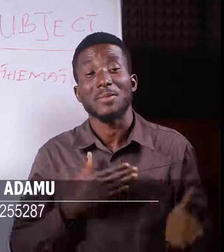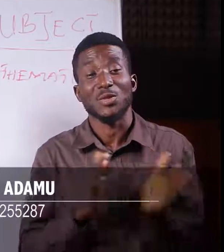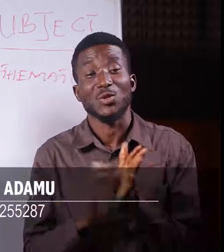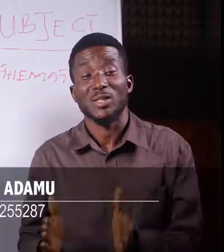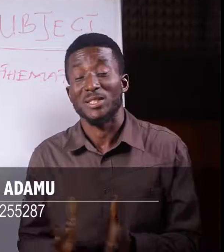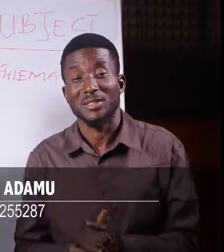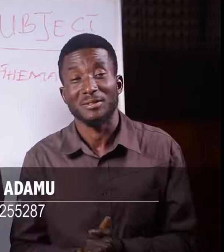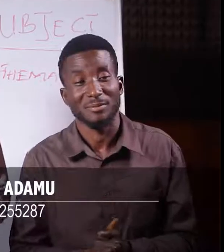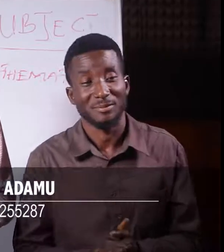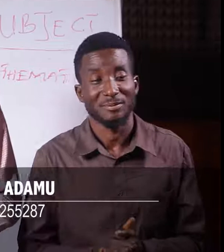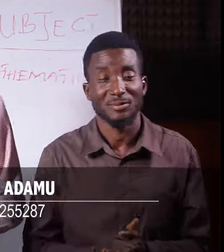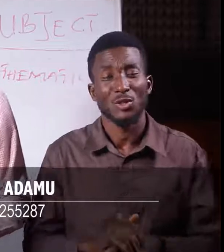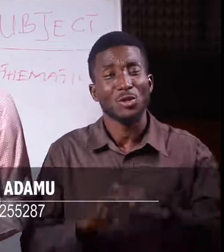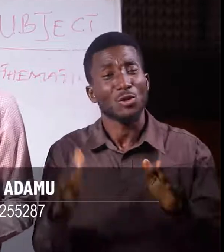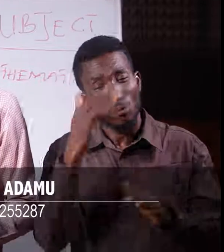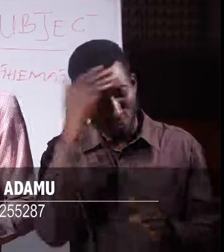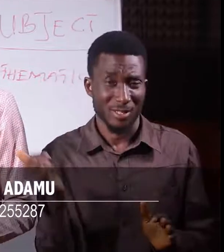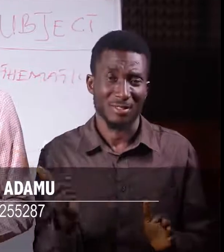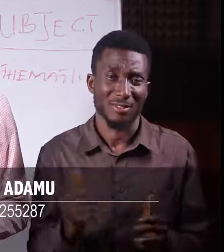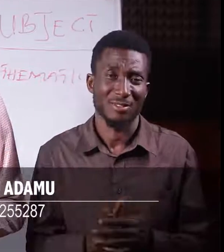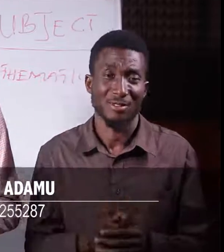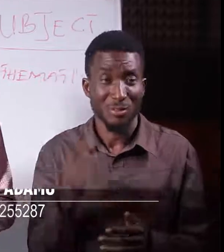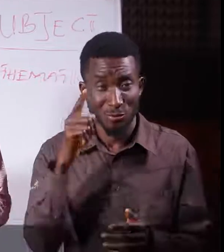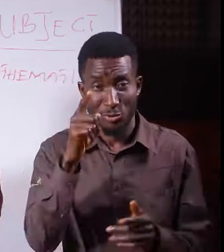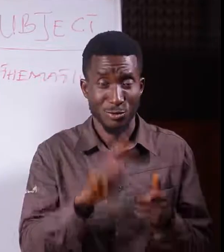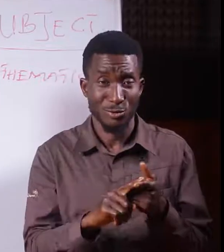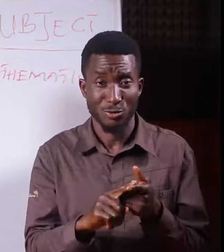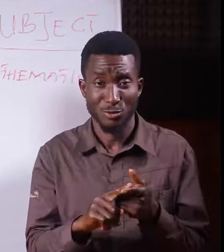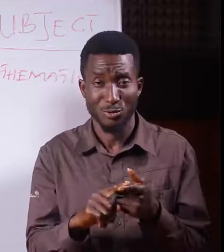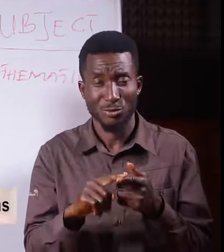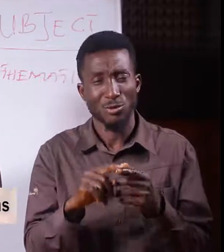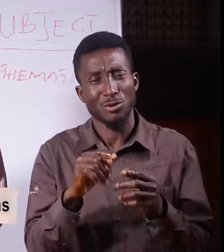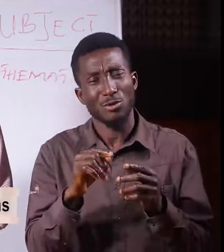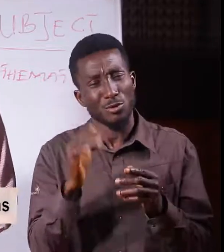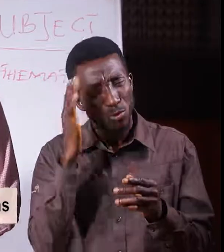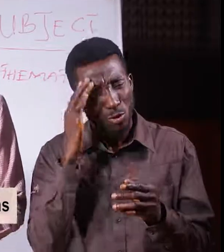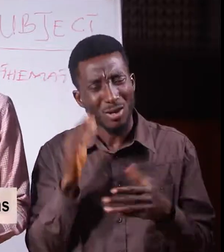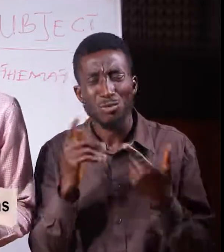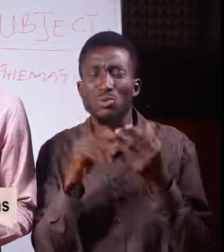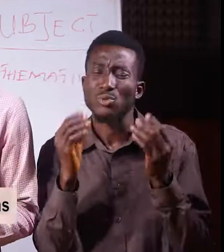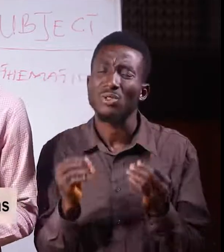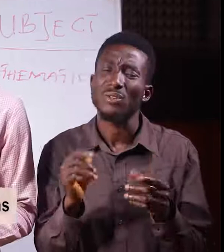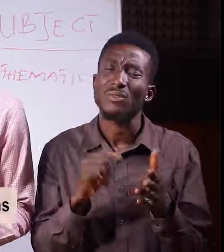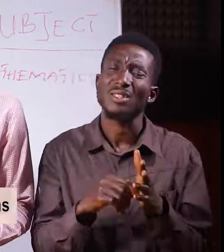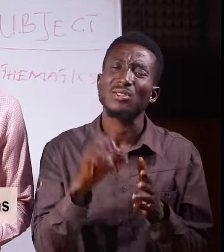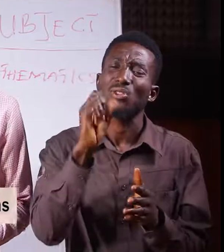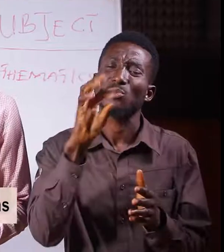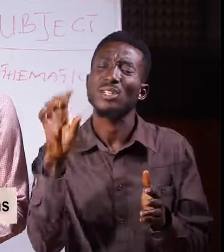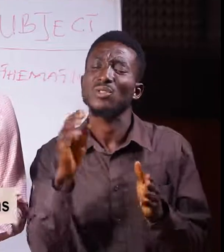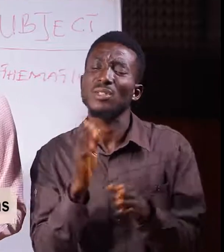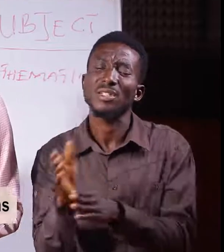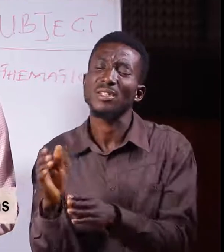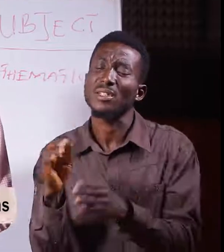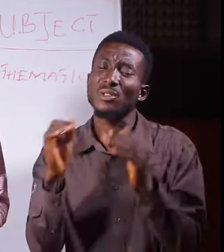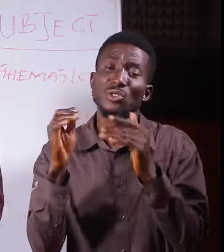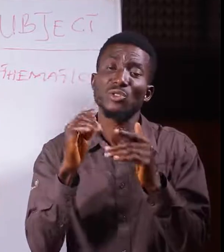students, don't forget, for you to succeed in solving simultaneous linear equations, then the